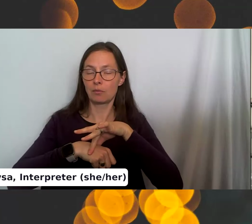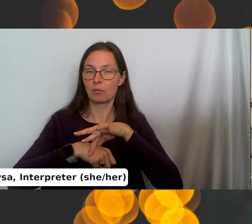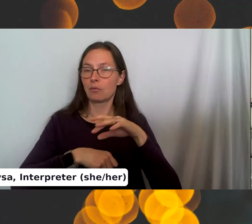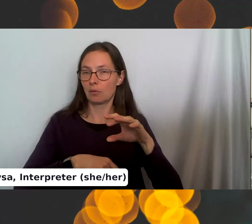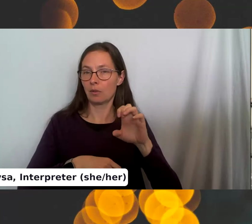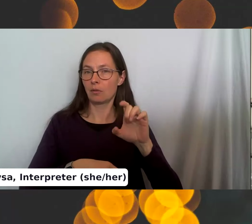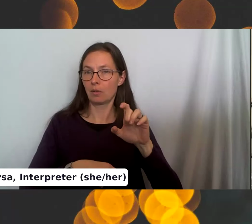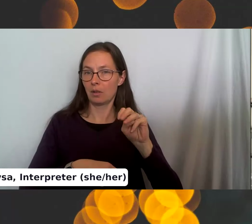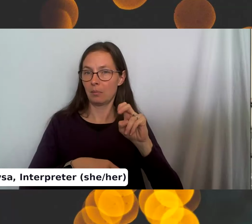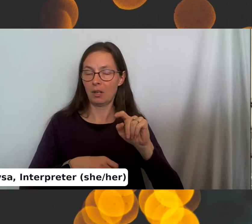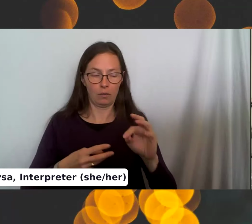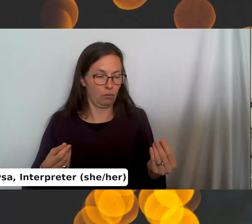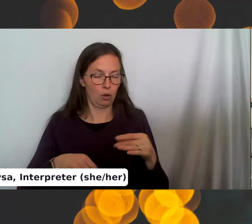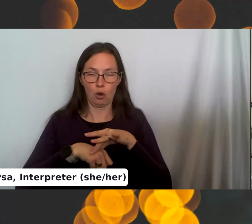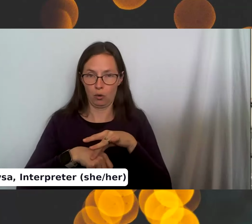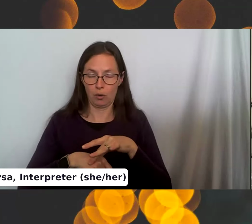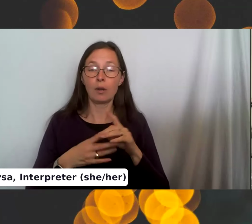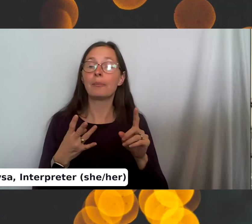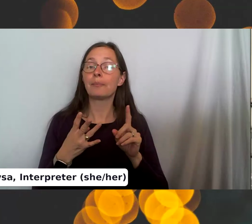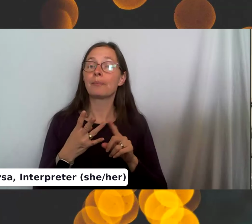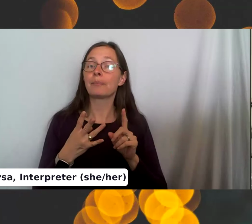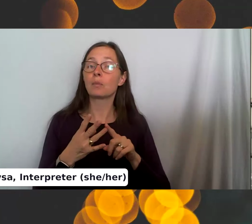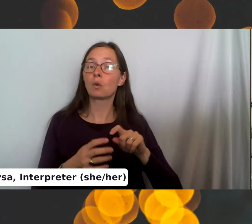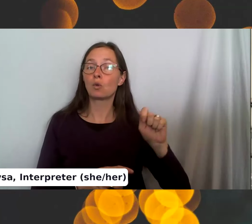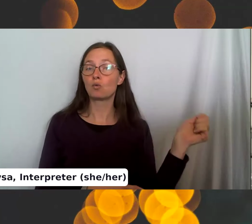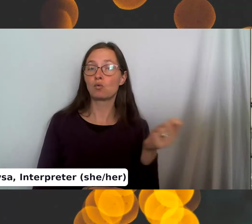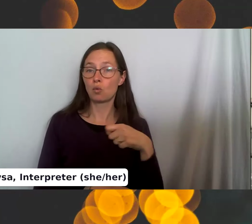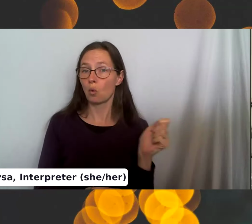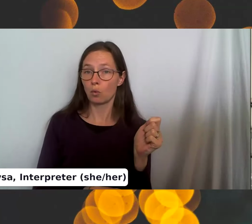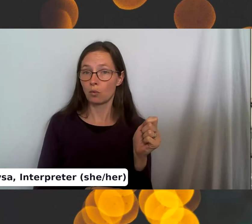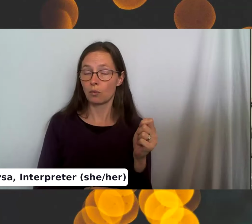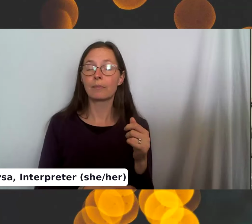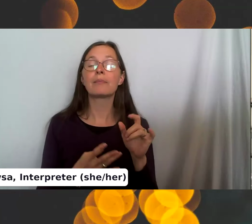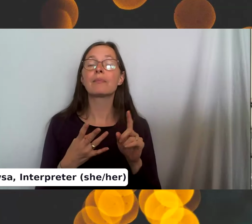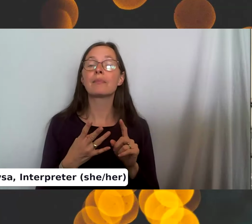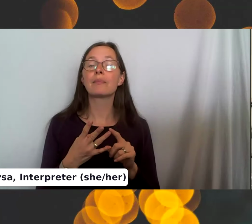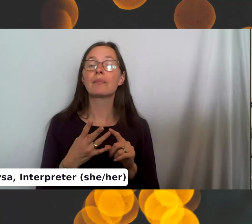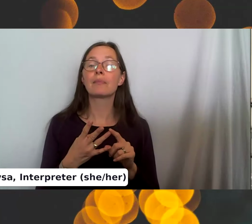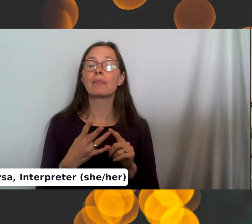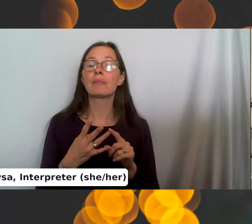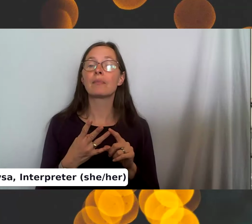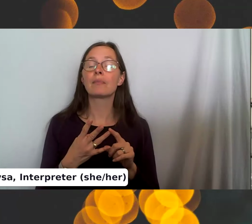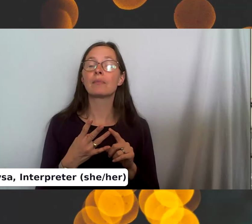Then we have swords, which correspond to